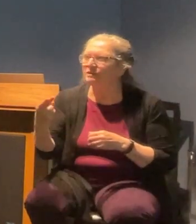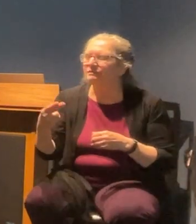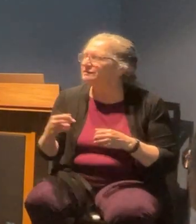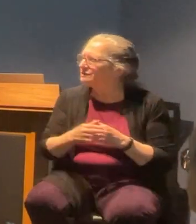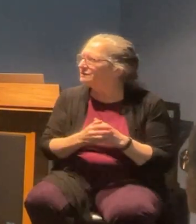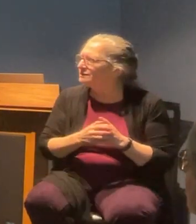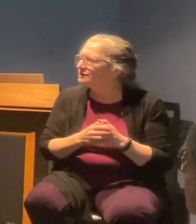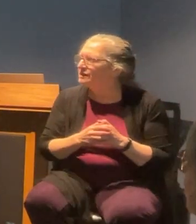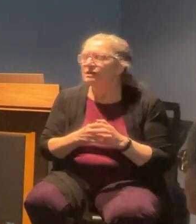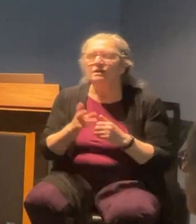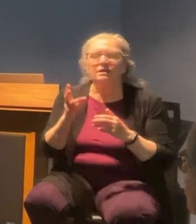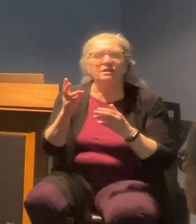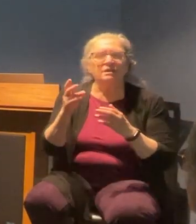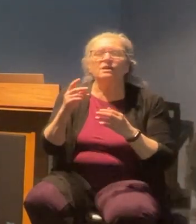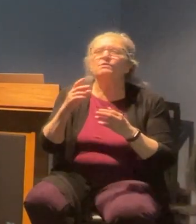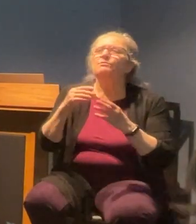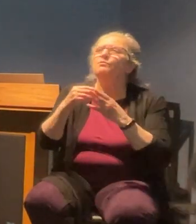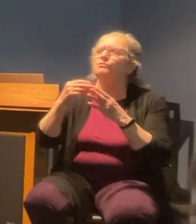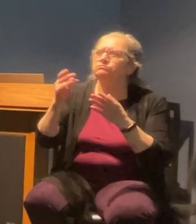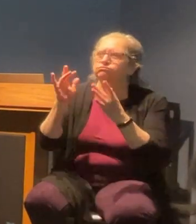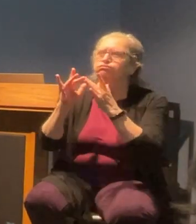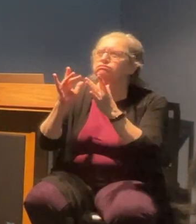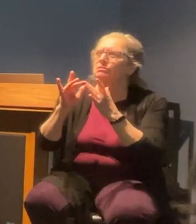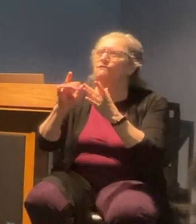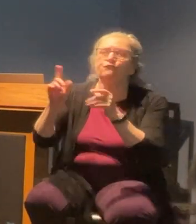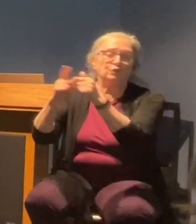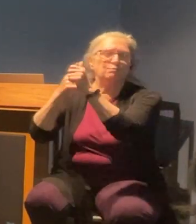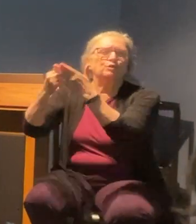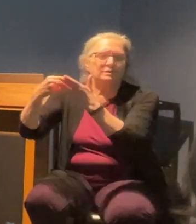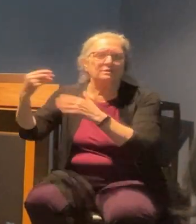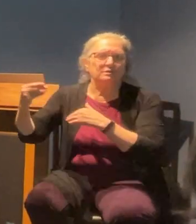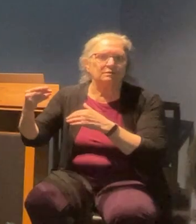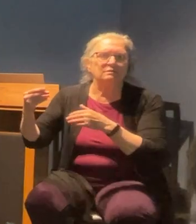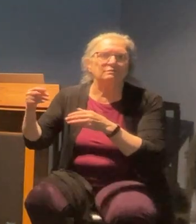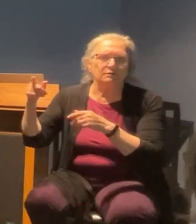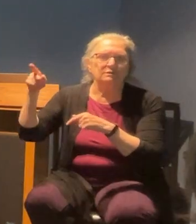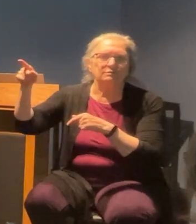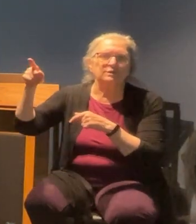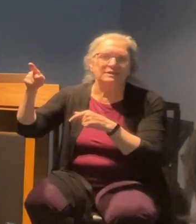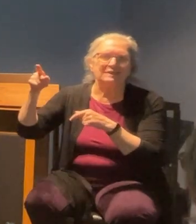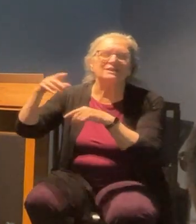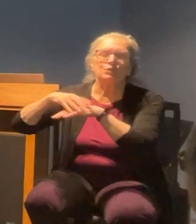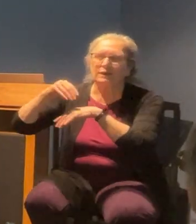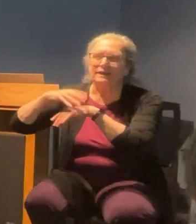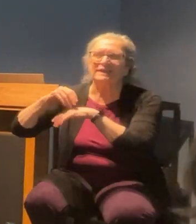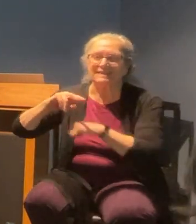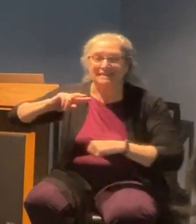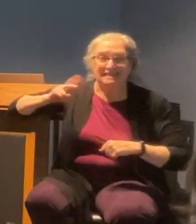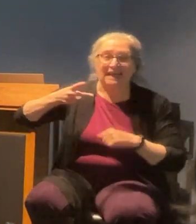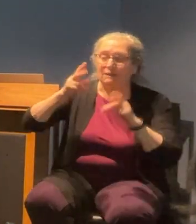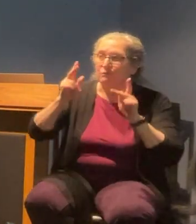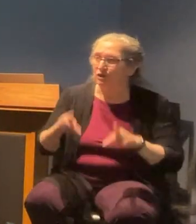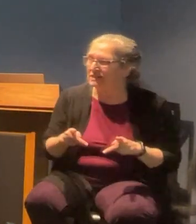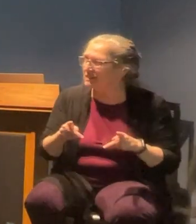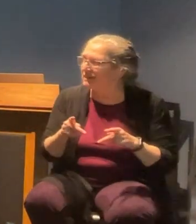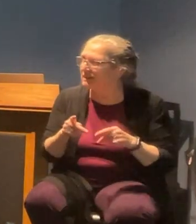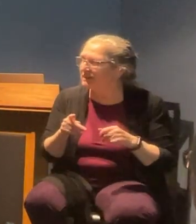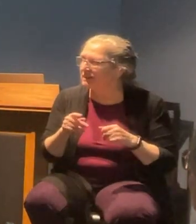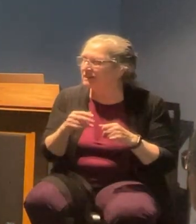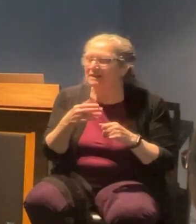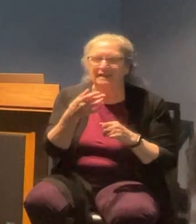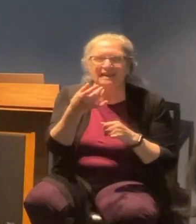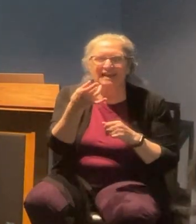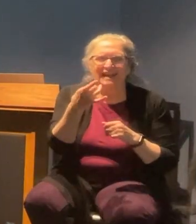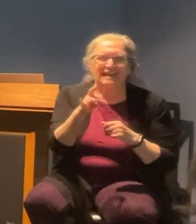Richest person in Sweden, Stefan Persson. Stefan Persson net worth is $18.9